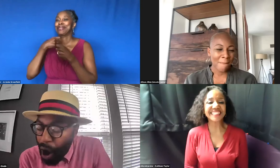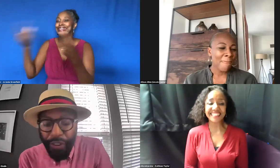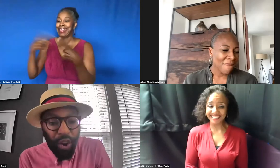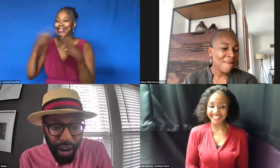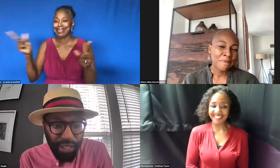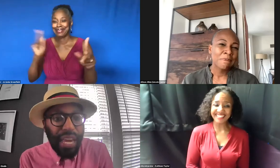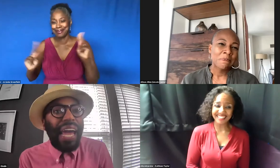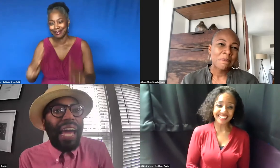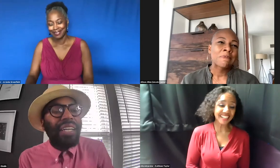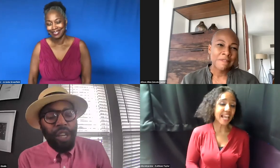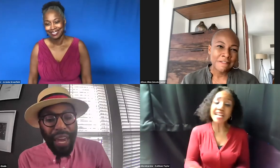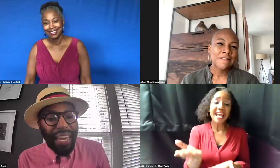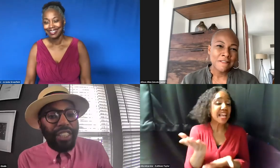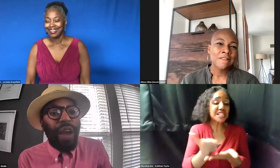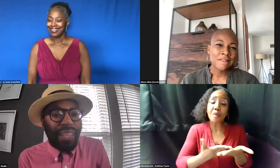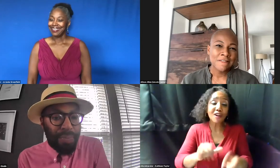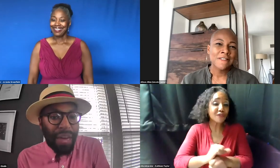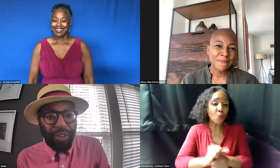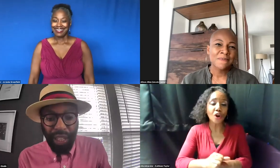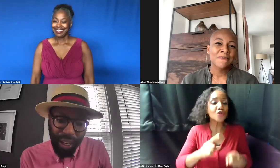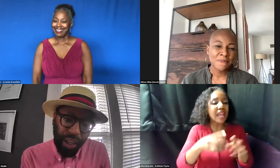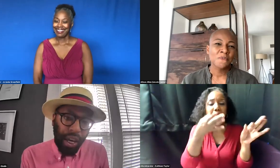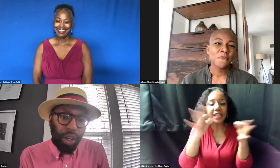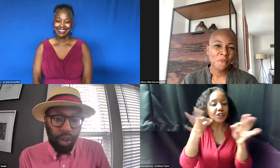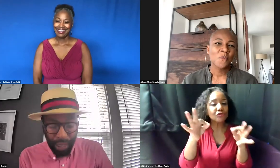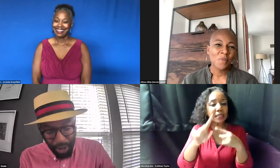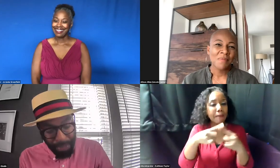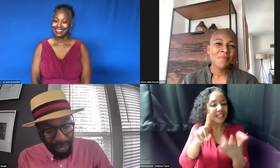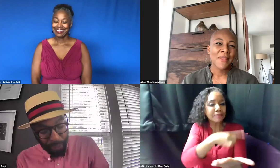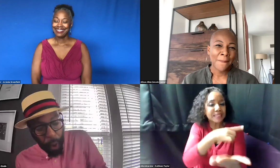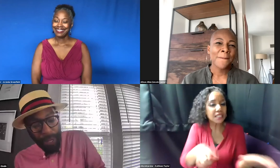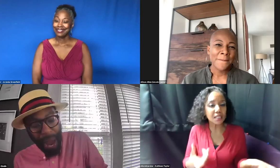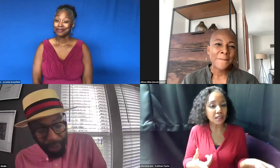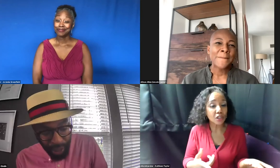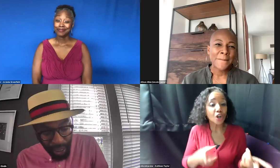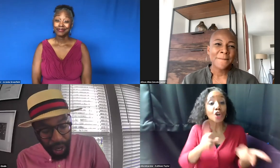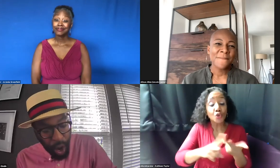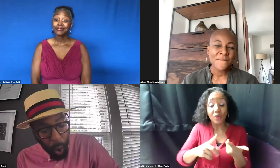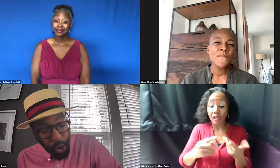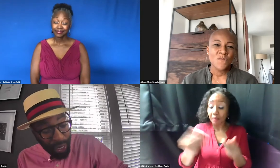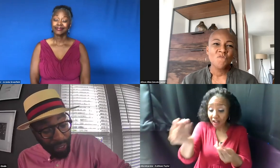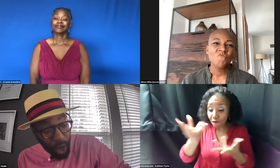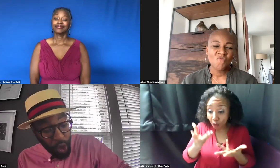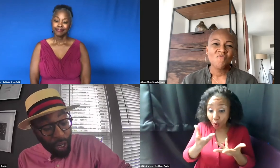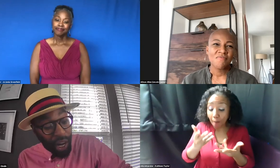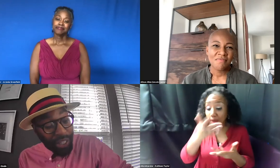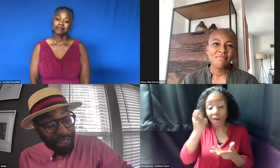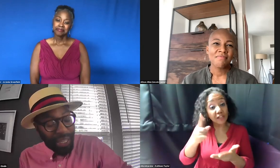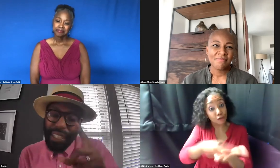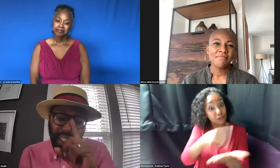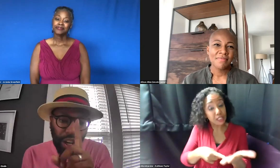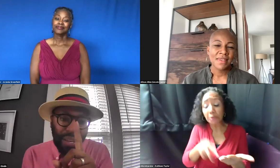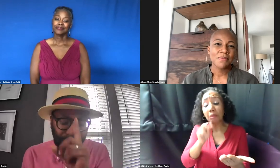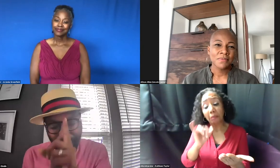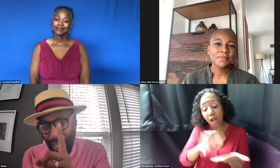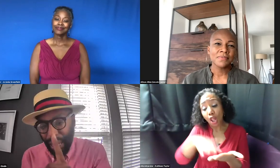It's par for the course, and you can't get distracted by the critique. You can be informed by the critique. Or you can understand.